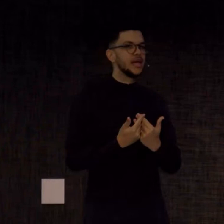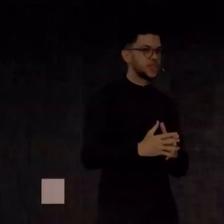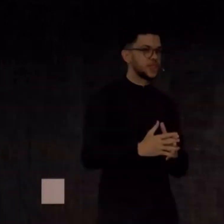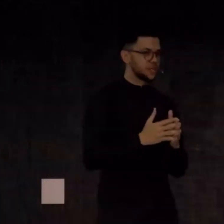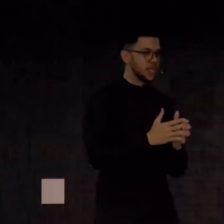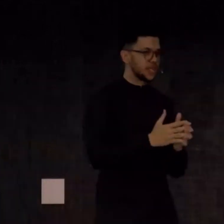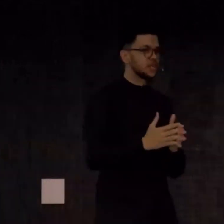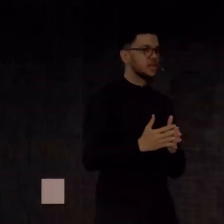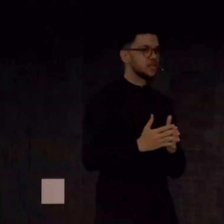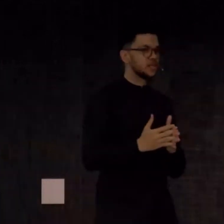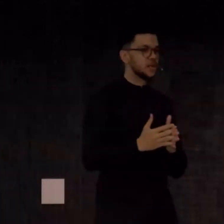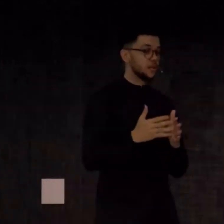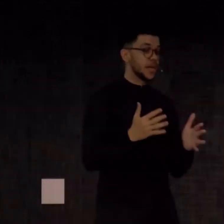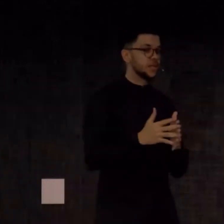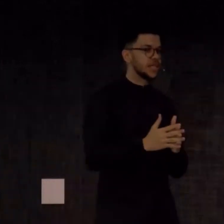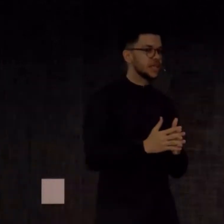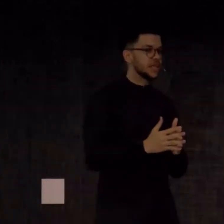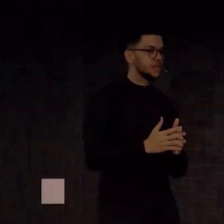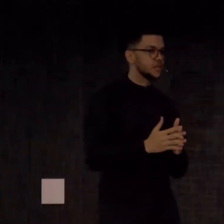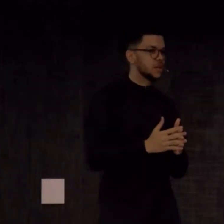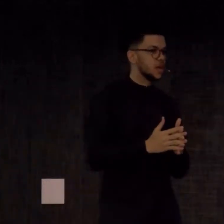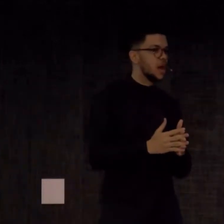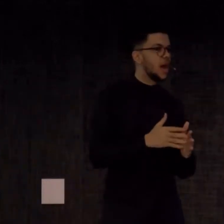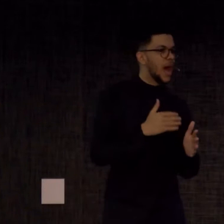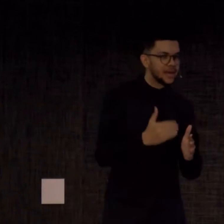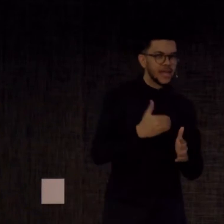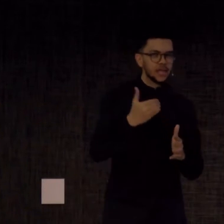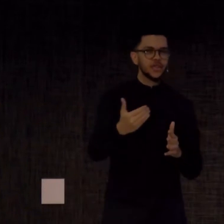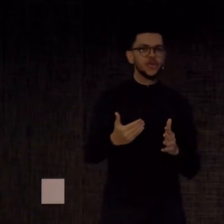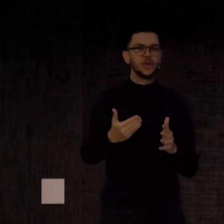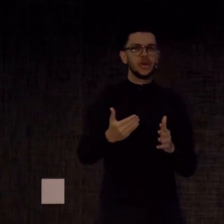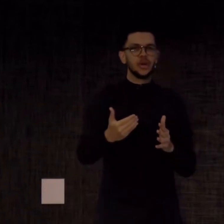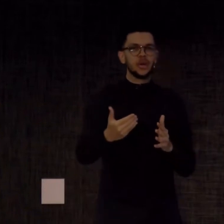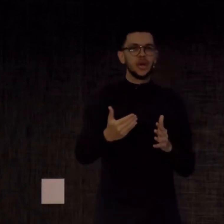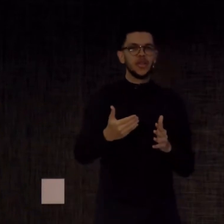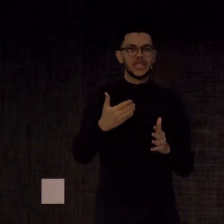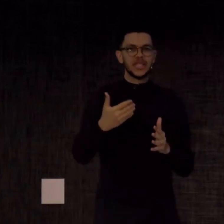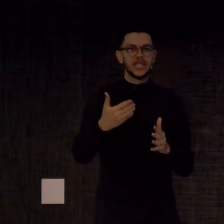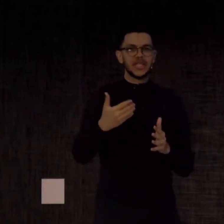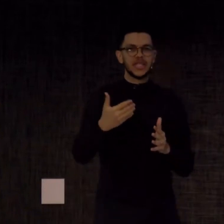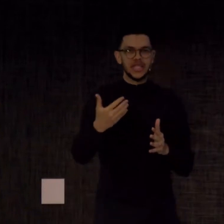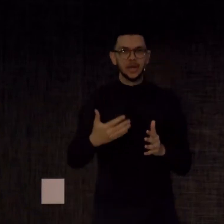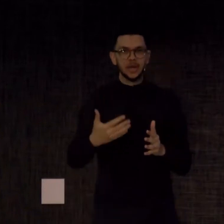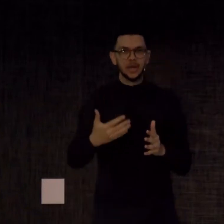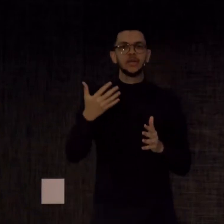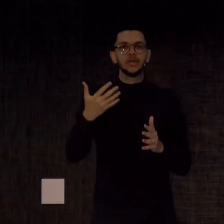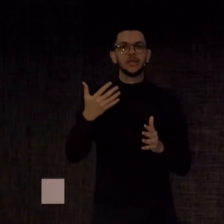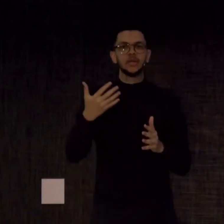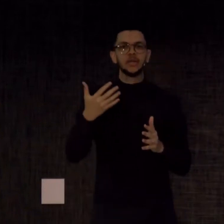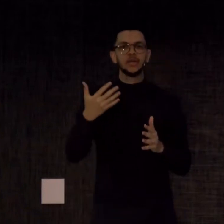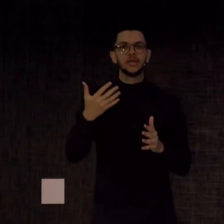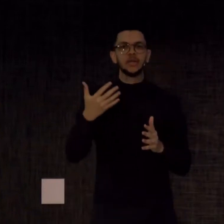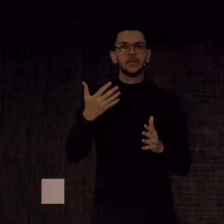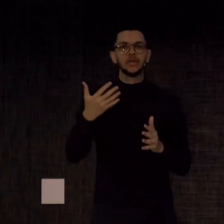immediate solutions that present themselves, and into the deeper